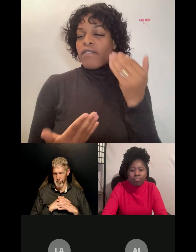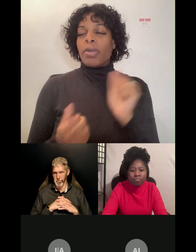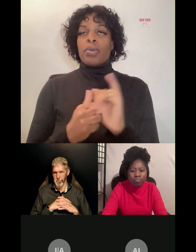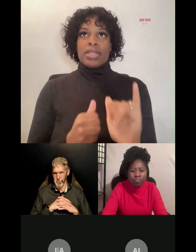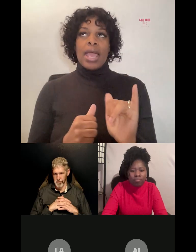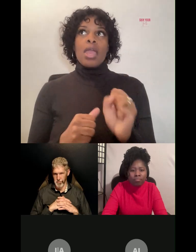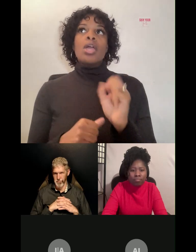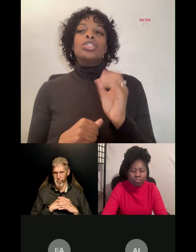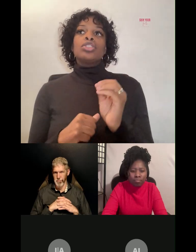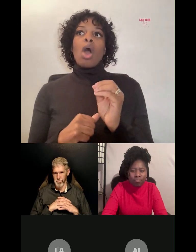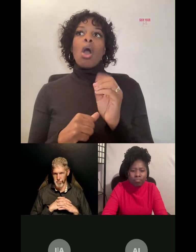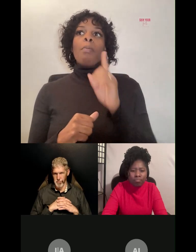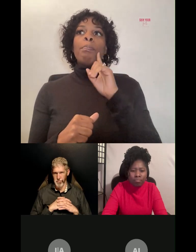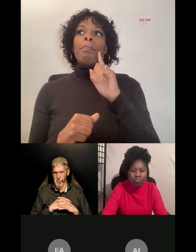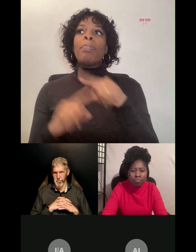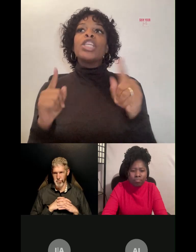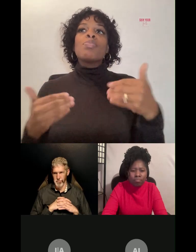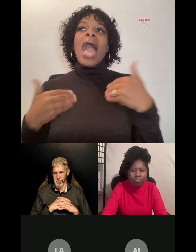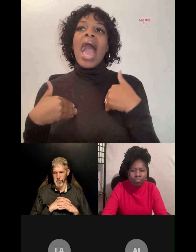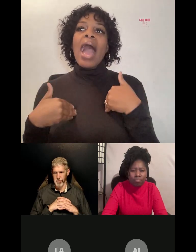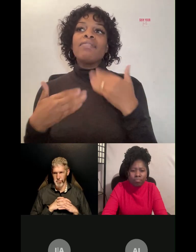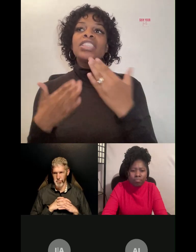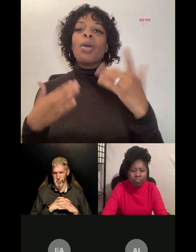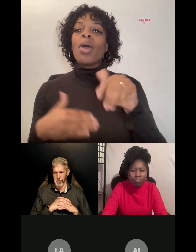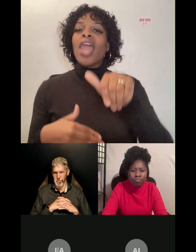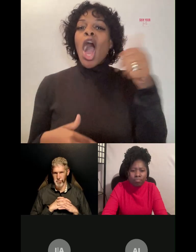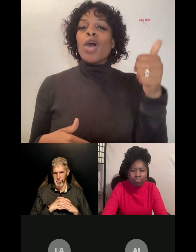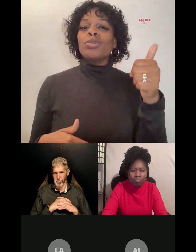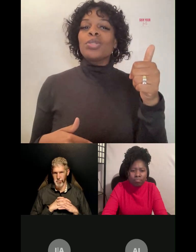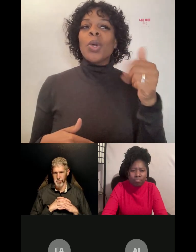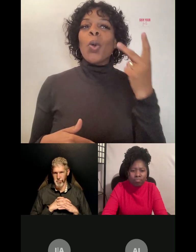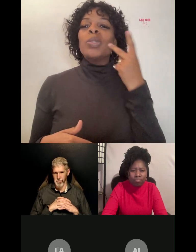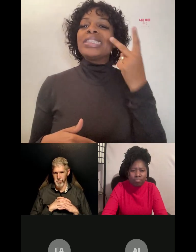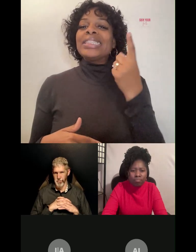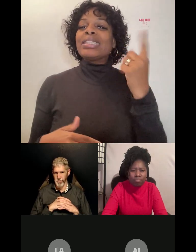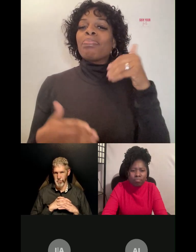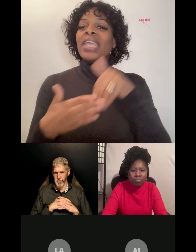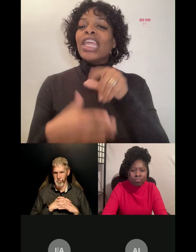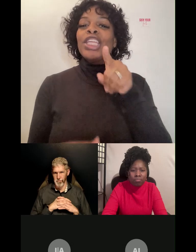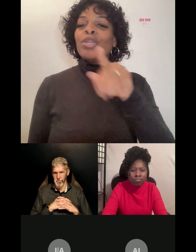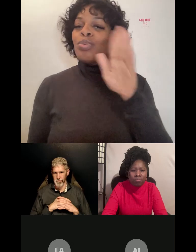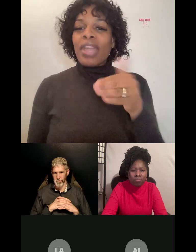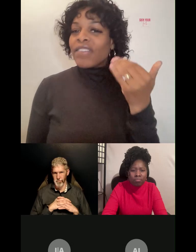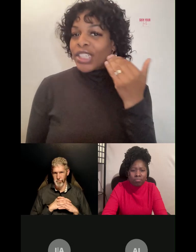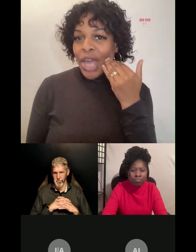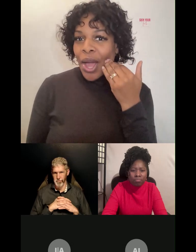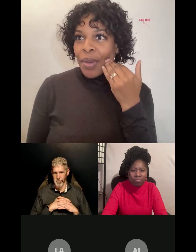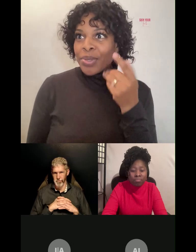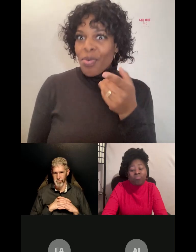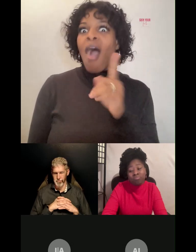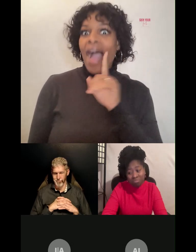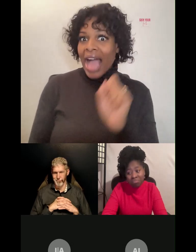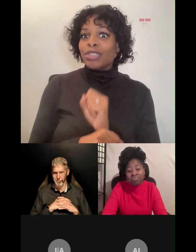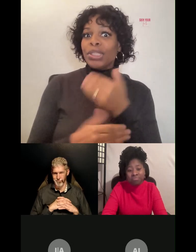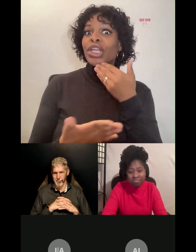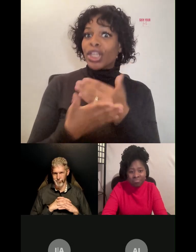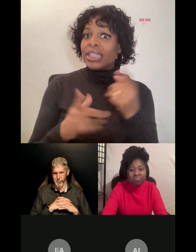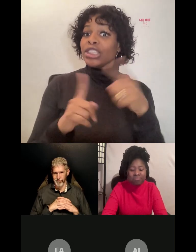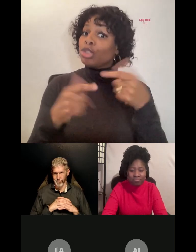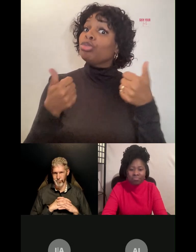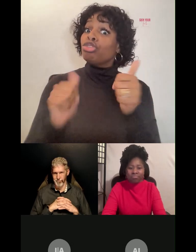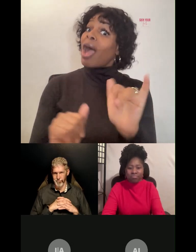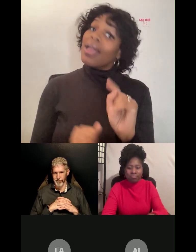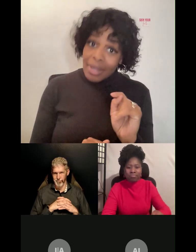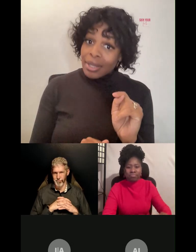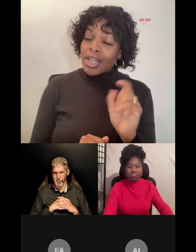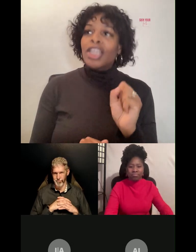she's familiar with that. So, but you have someone else who sees something in you. You never know. You are actually good